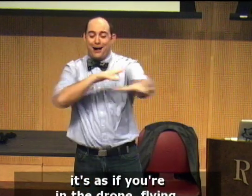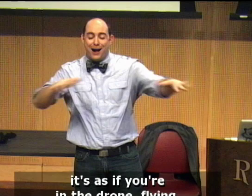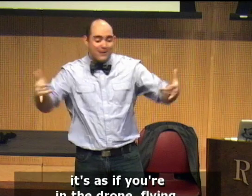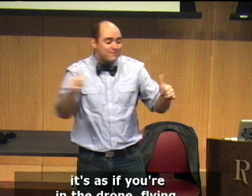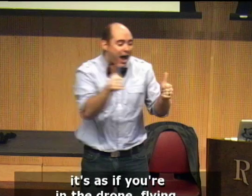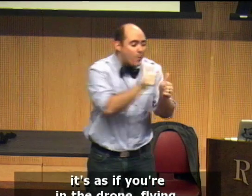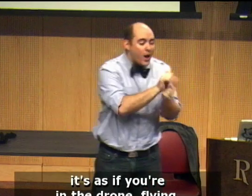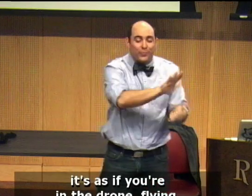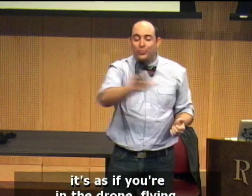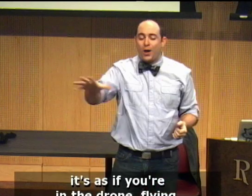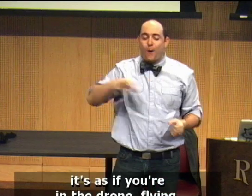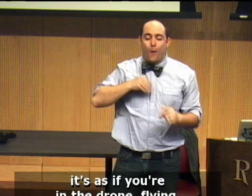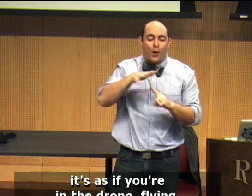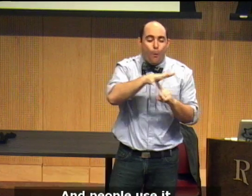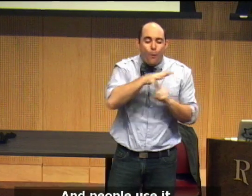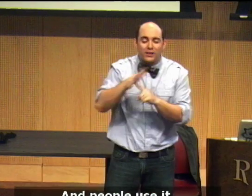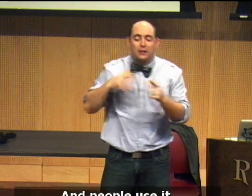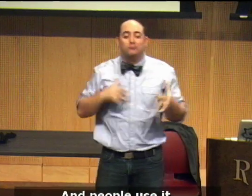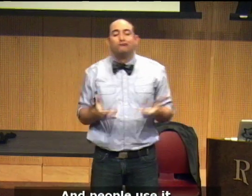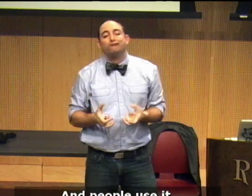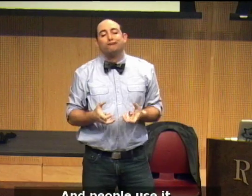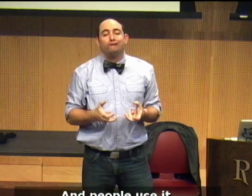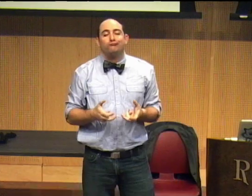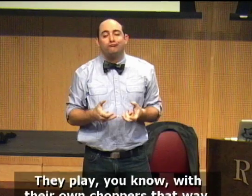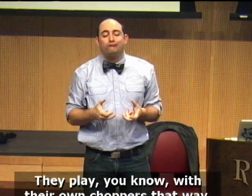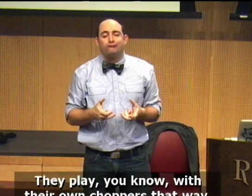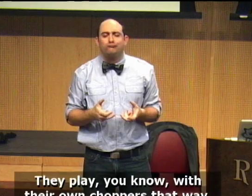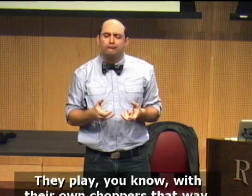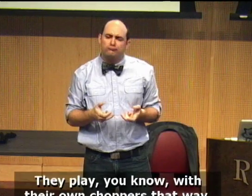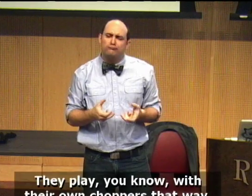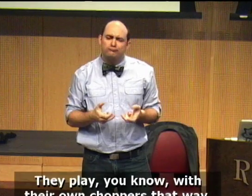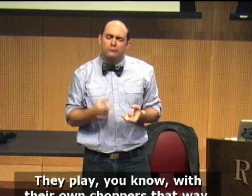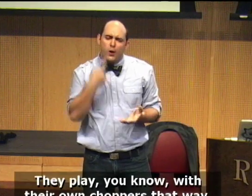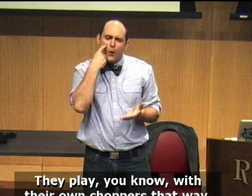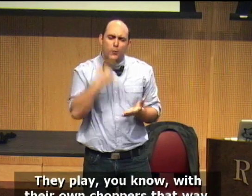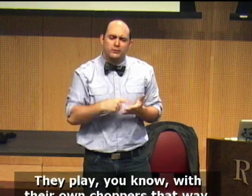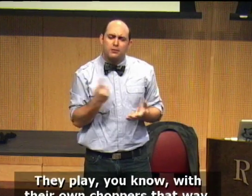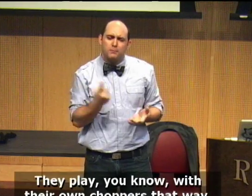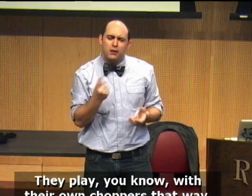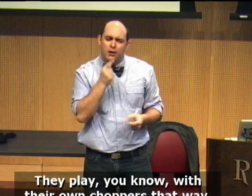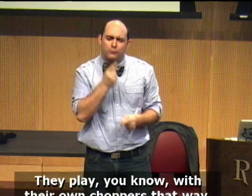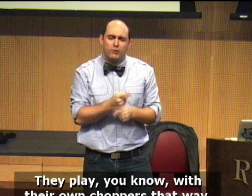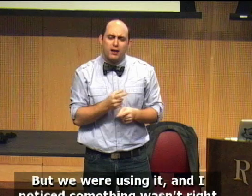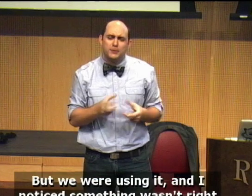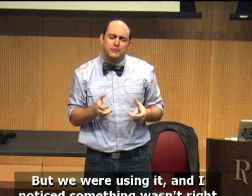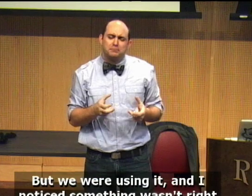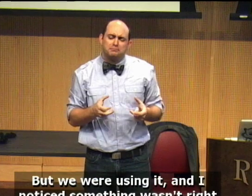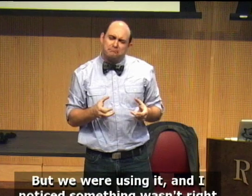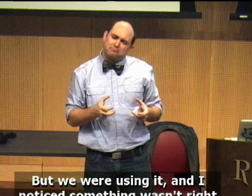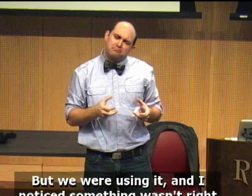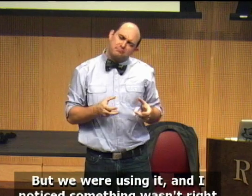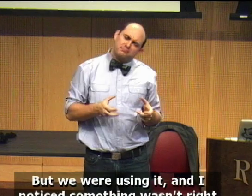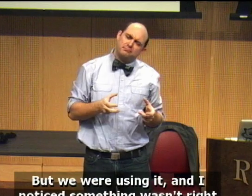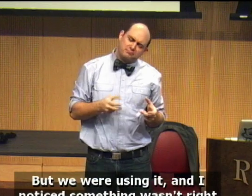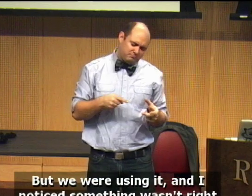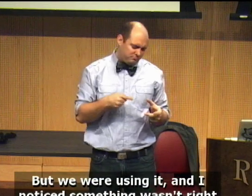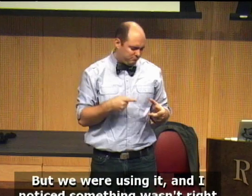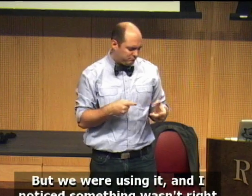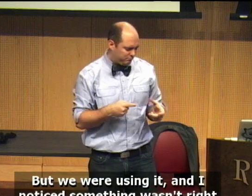drone flying. And people use it, they play, with their own choppers that way, but we were using it, and I noticed something wasn't